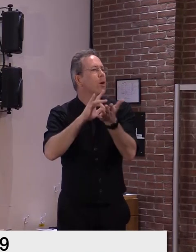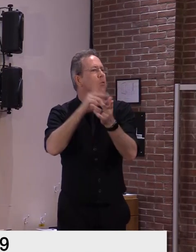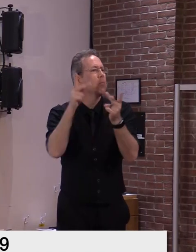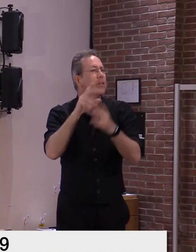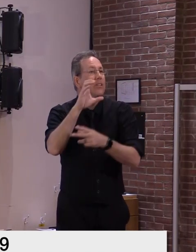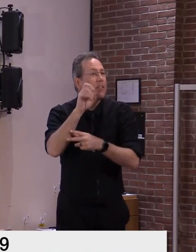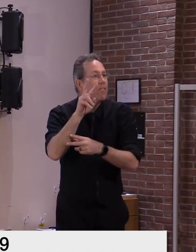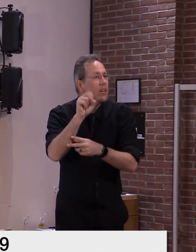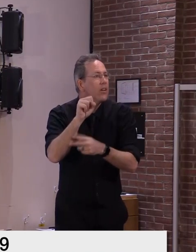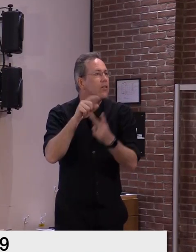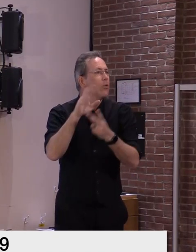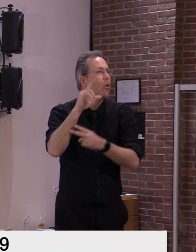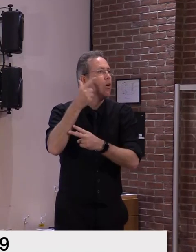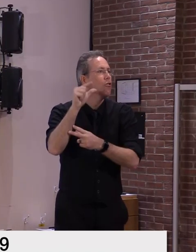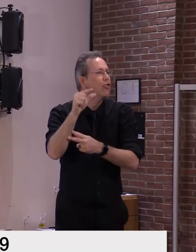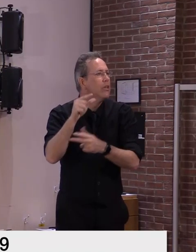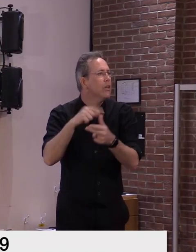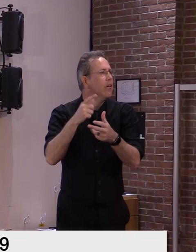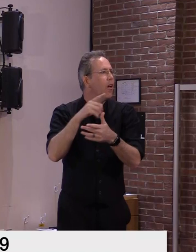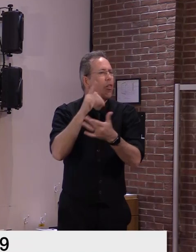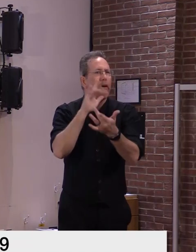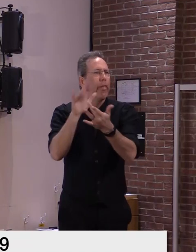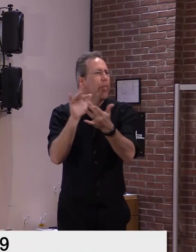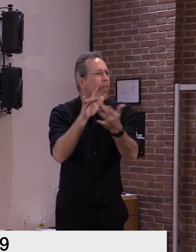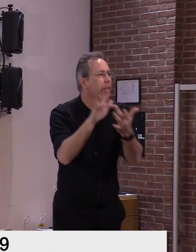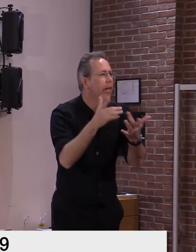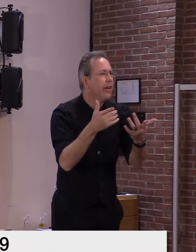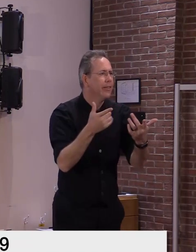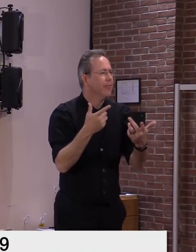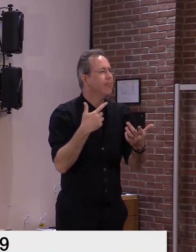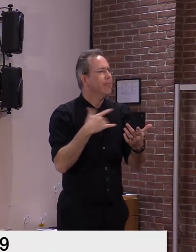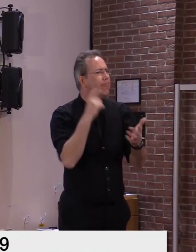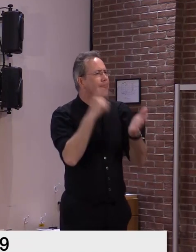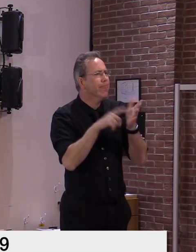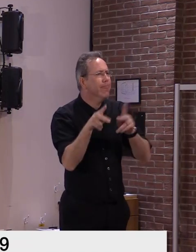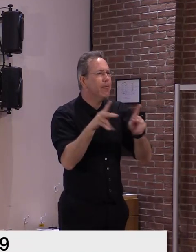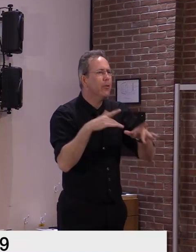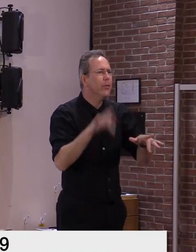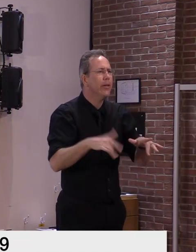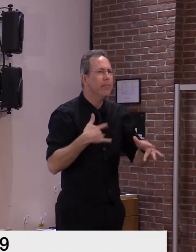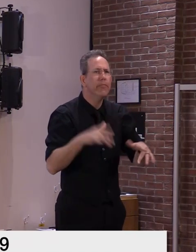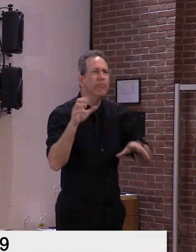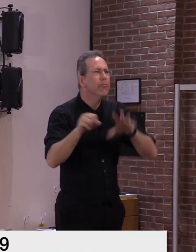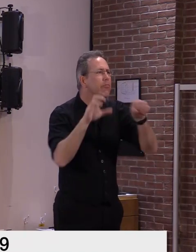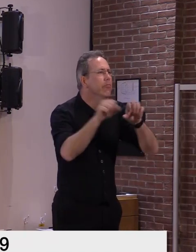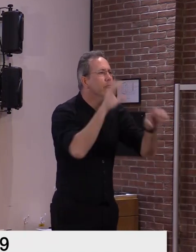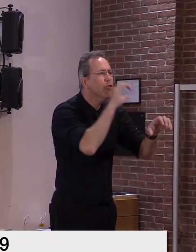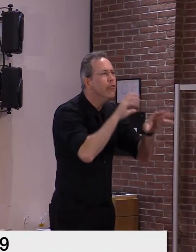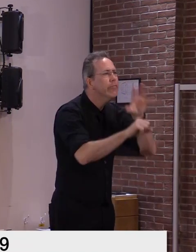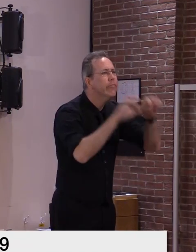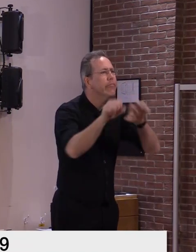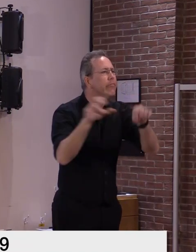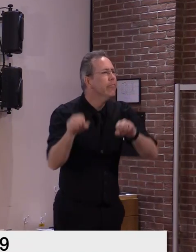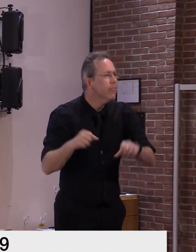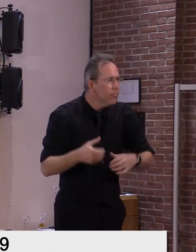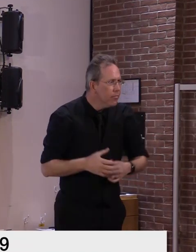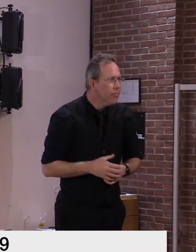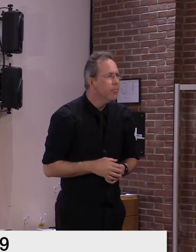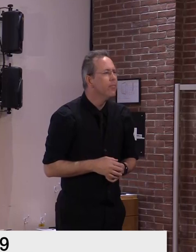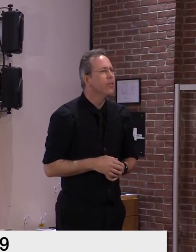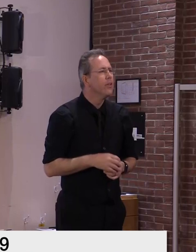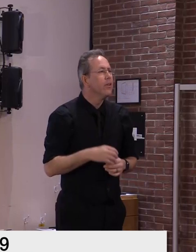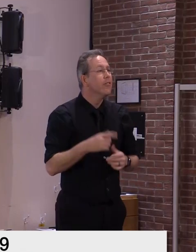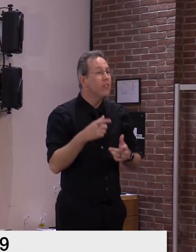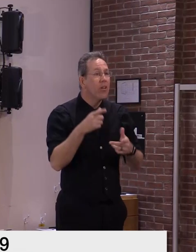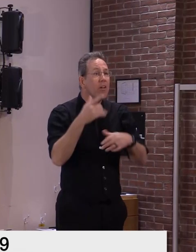urge them to do that. The other thing too, when allotments are more than what we expect, we open up more